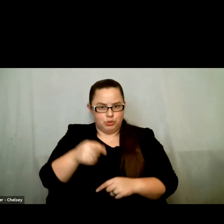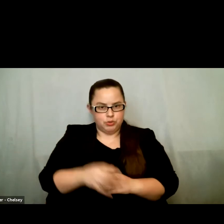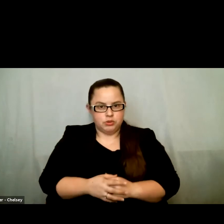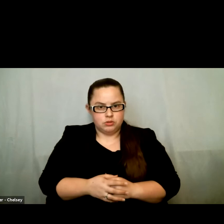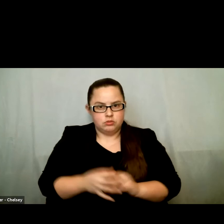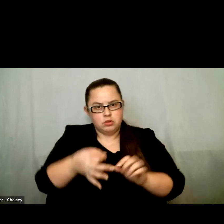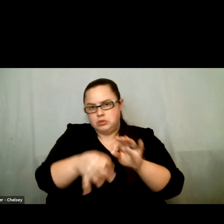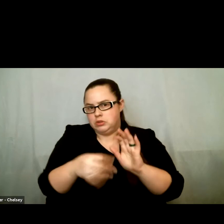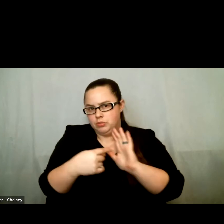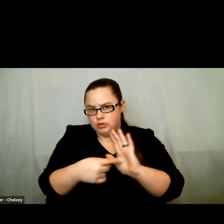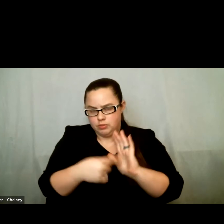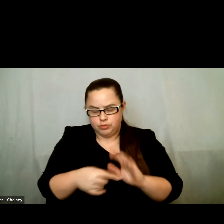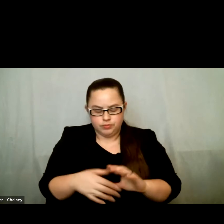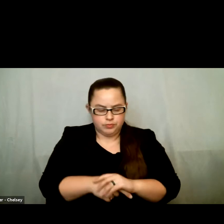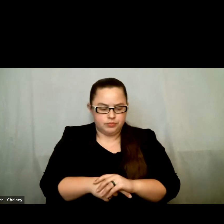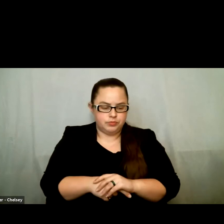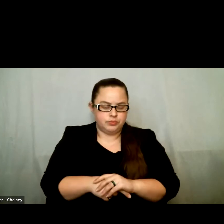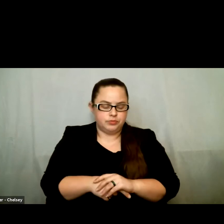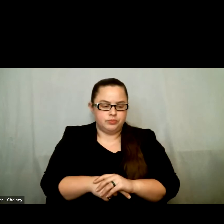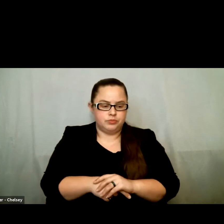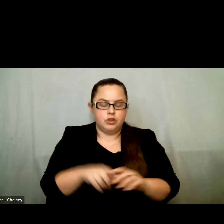example. You should not